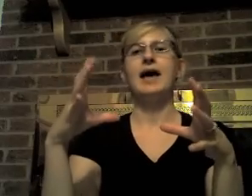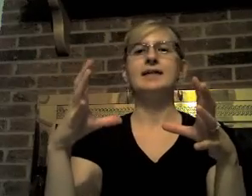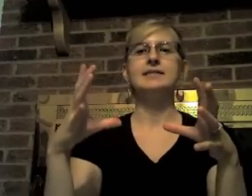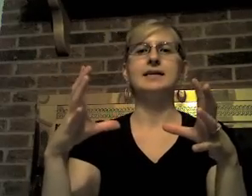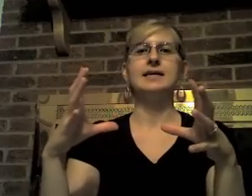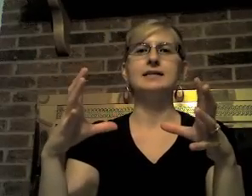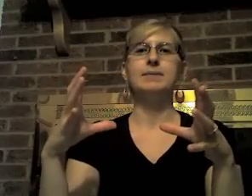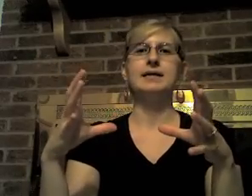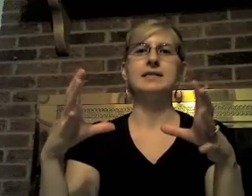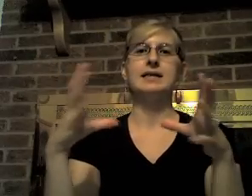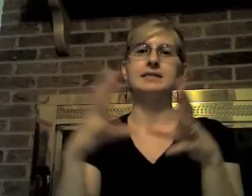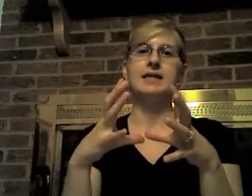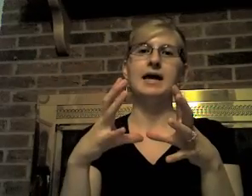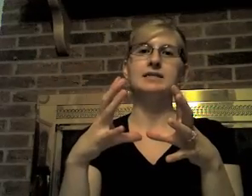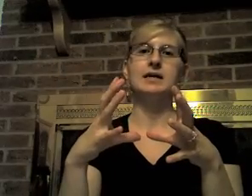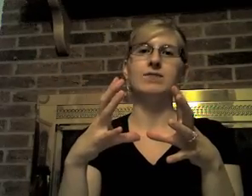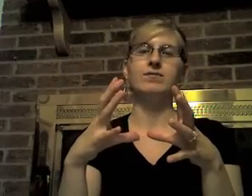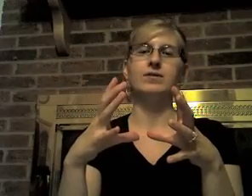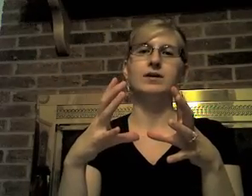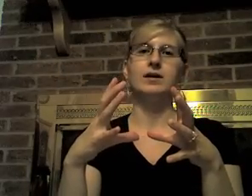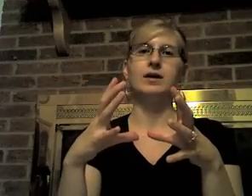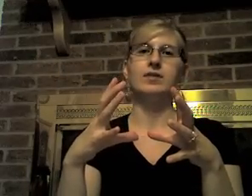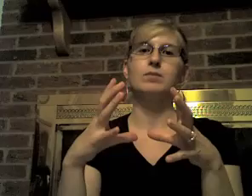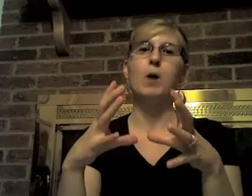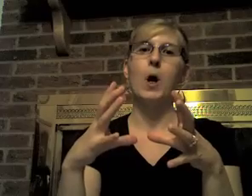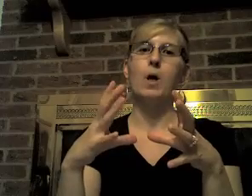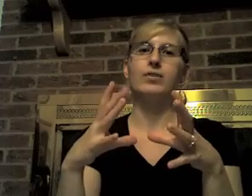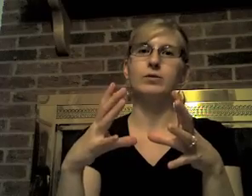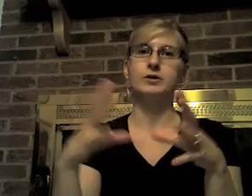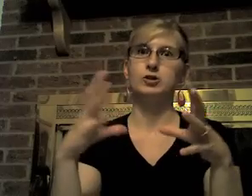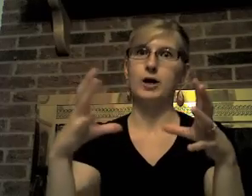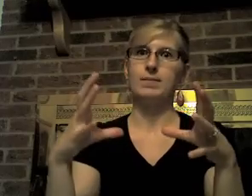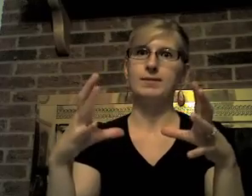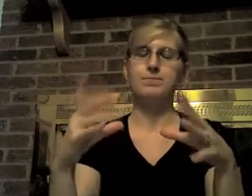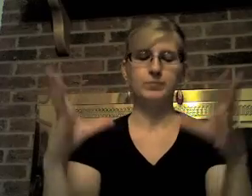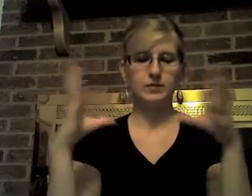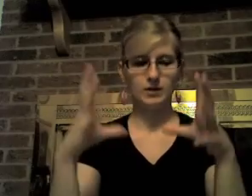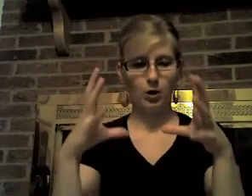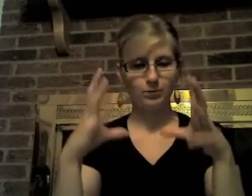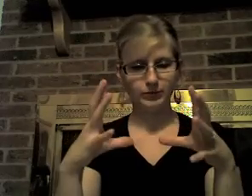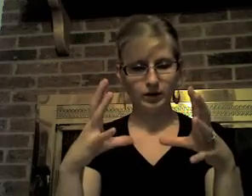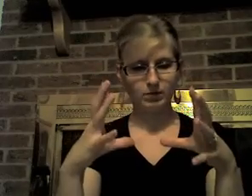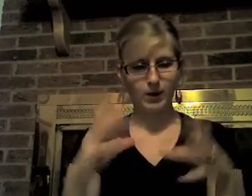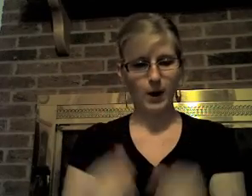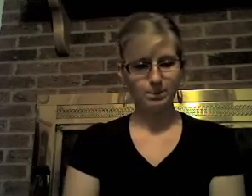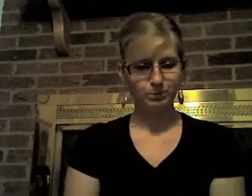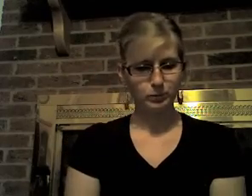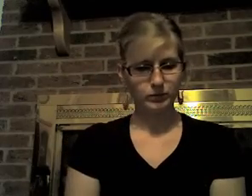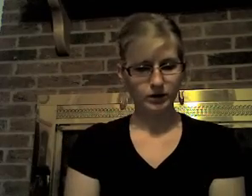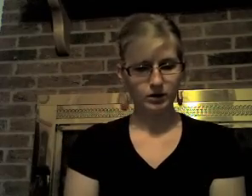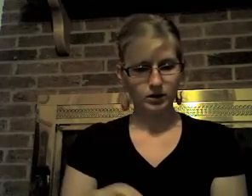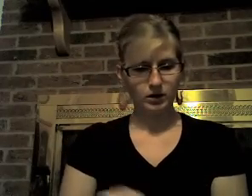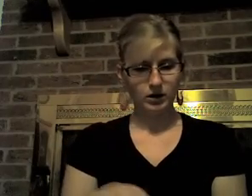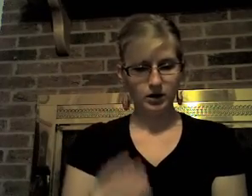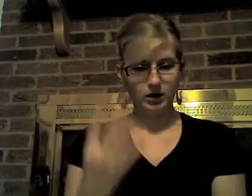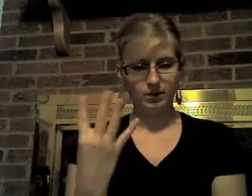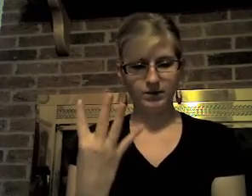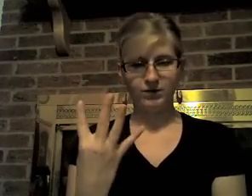that it depends on the size of the ball that we're describing. So ball. Number